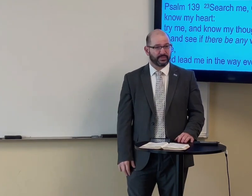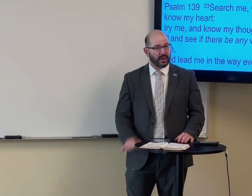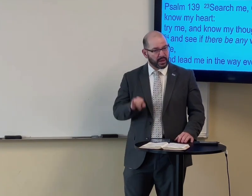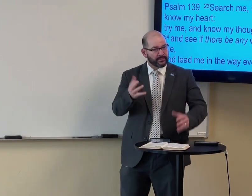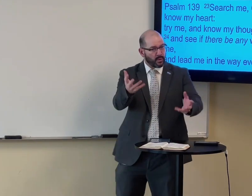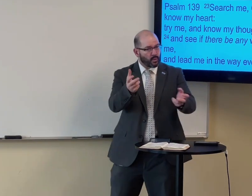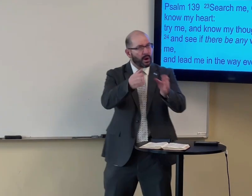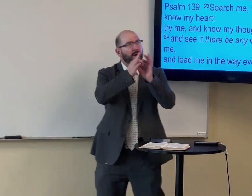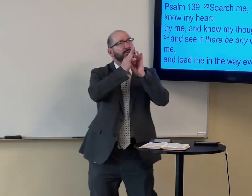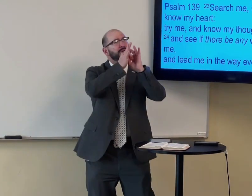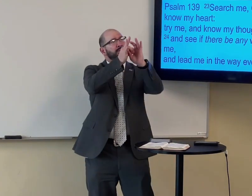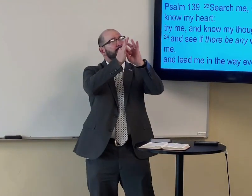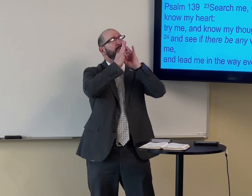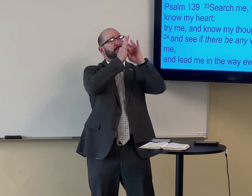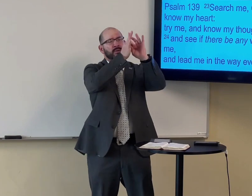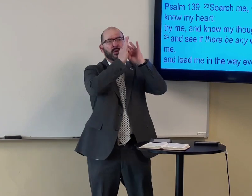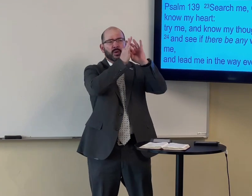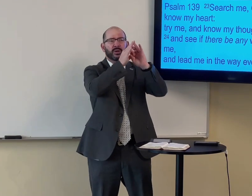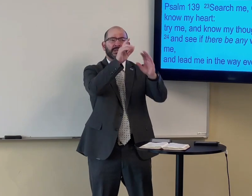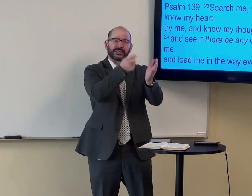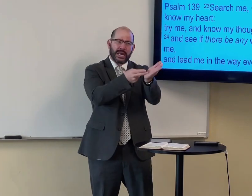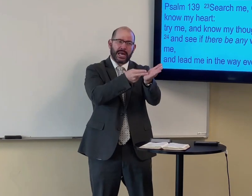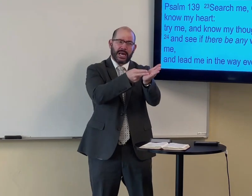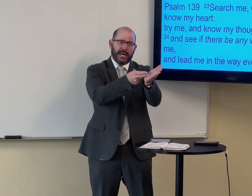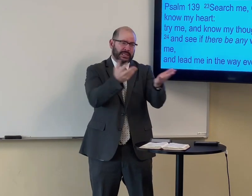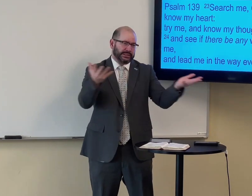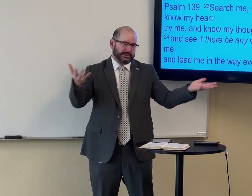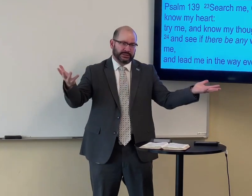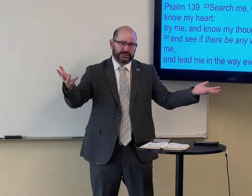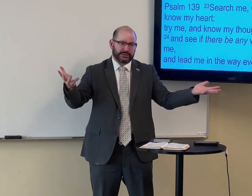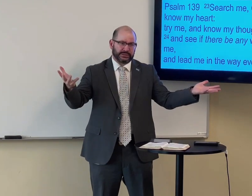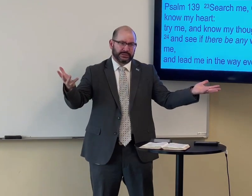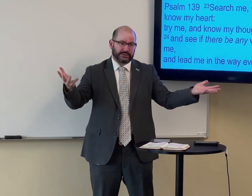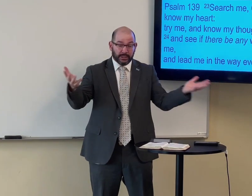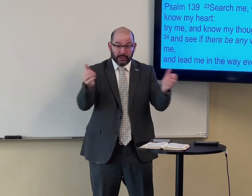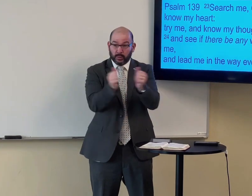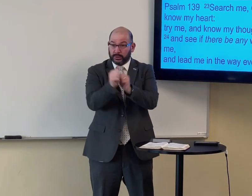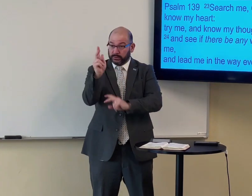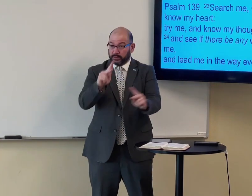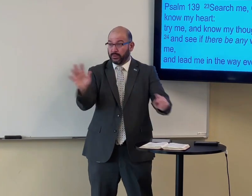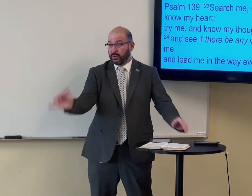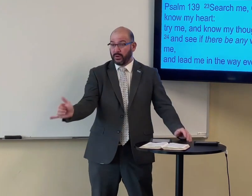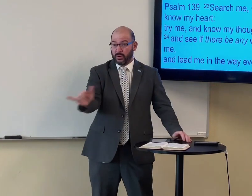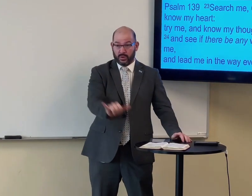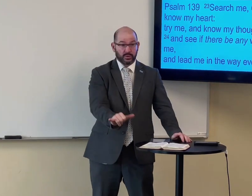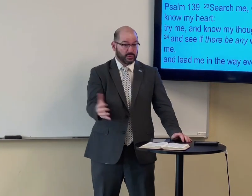We should be the same way. We should desire that close relationship with God, with truth with God.